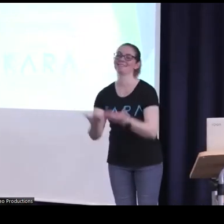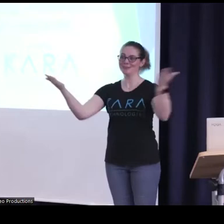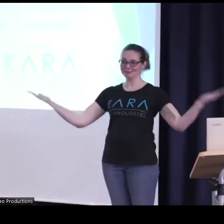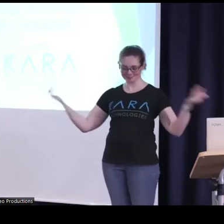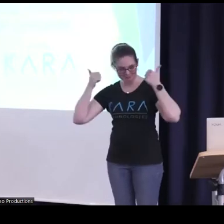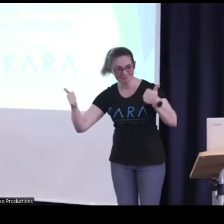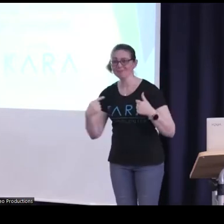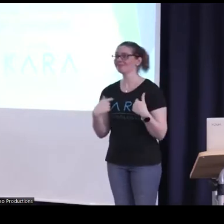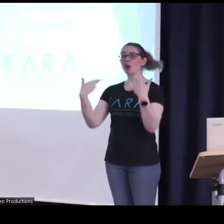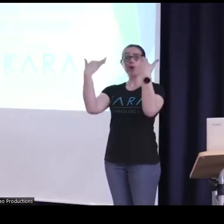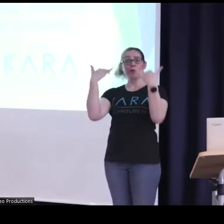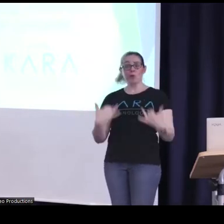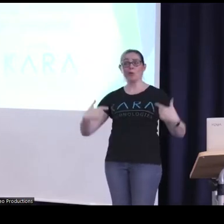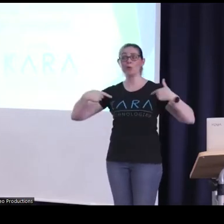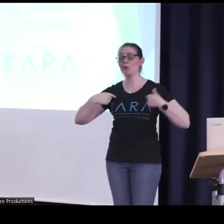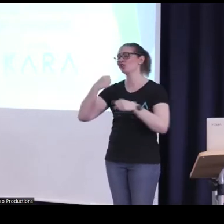Hi, everybody.